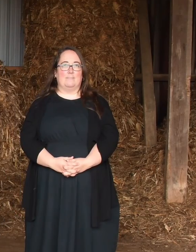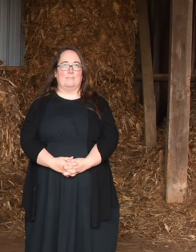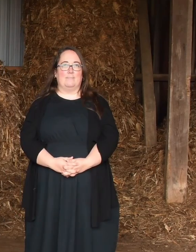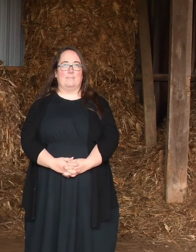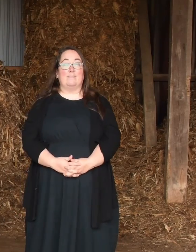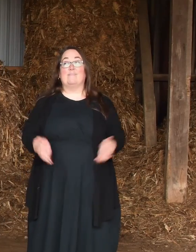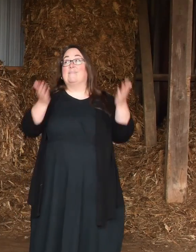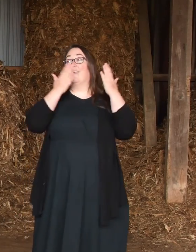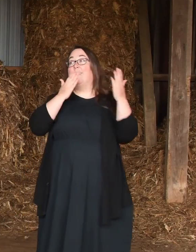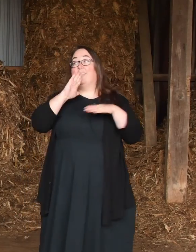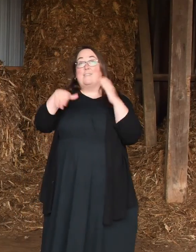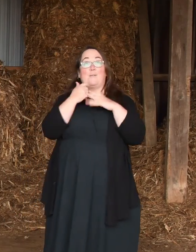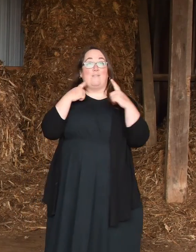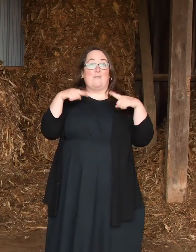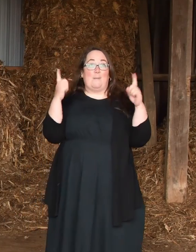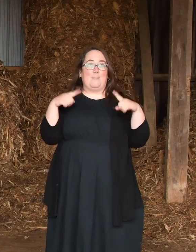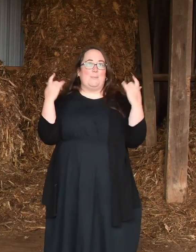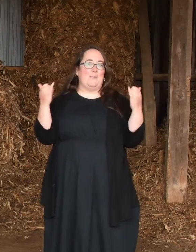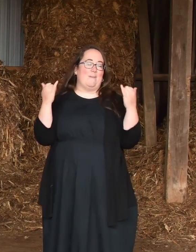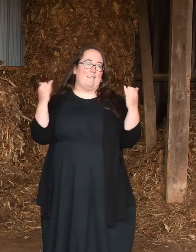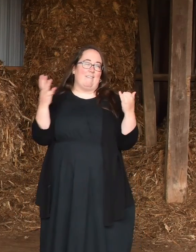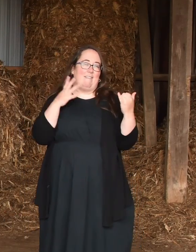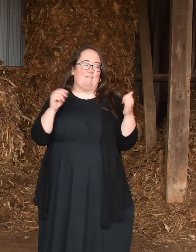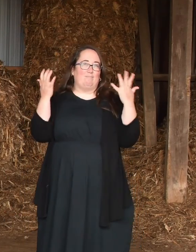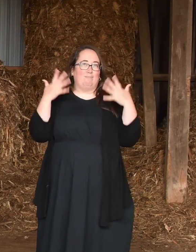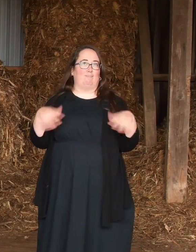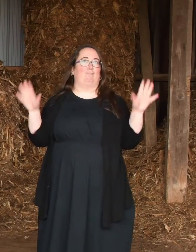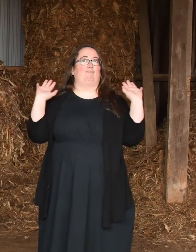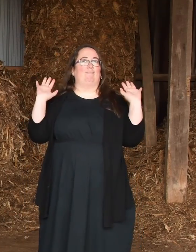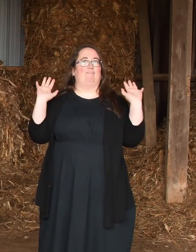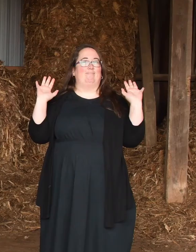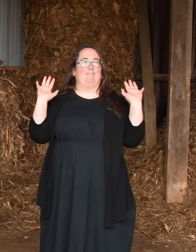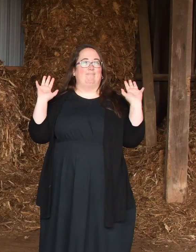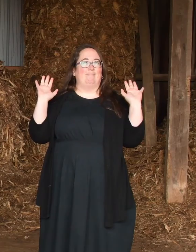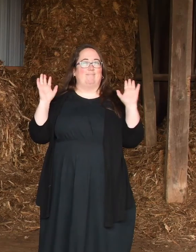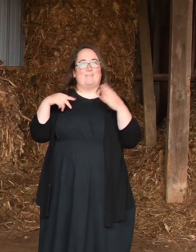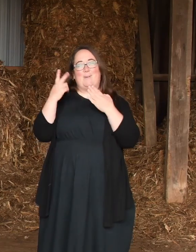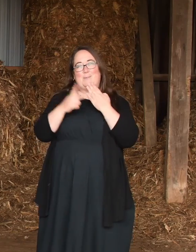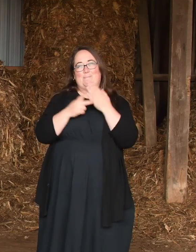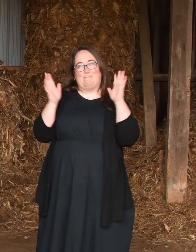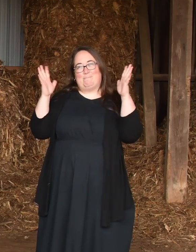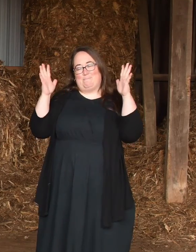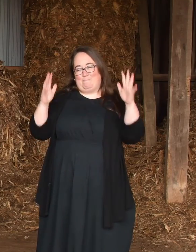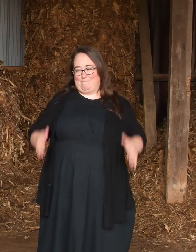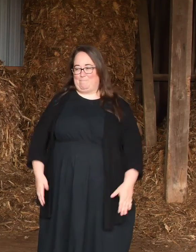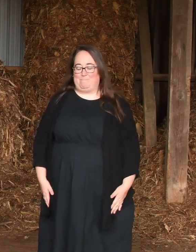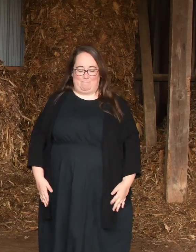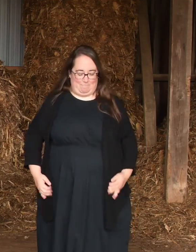Great. I want to thank you all for coming, and that'll conclude our press release.